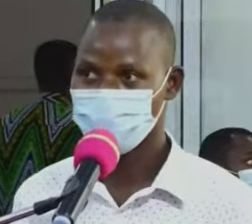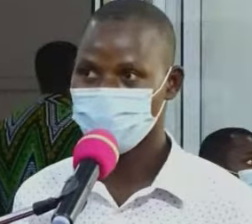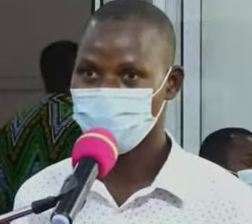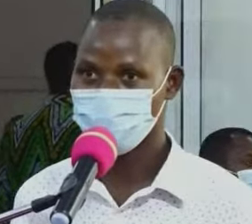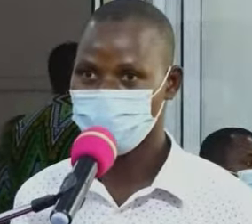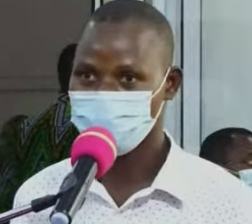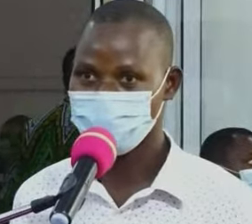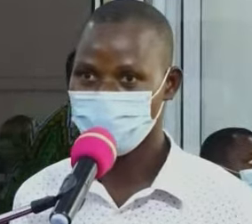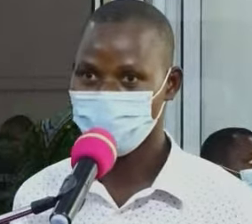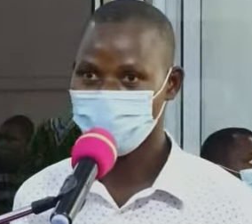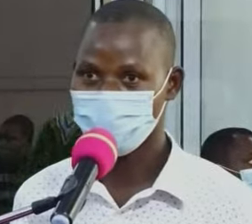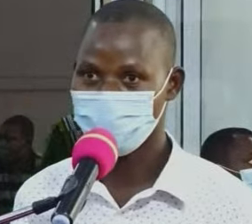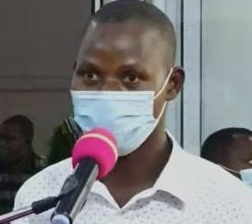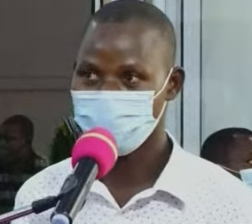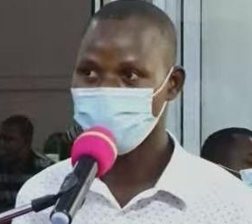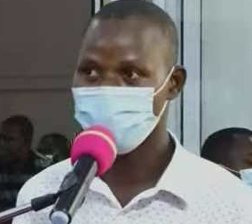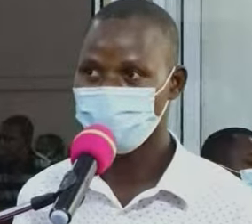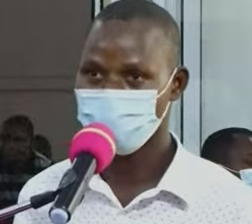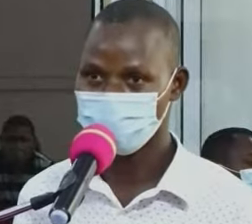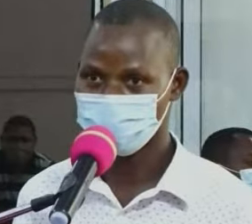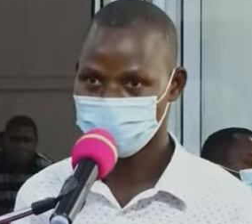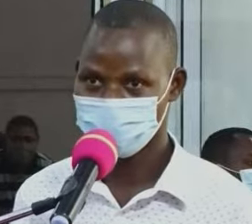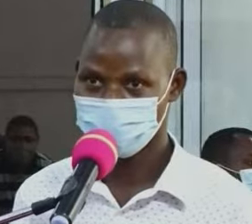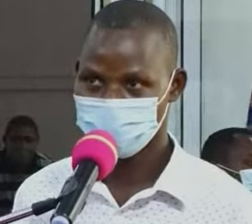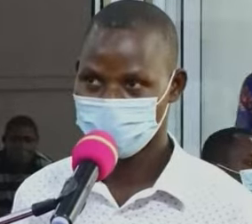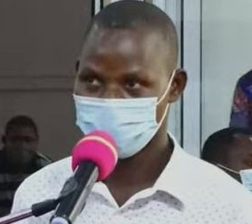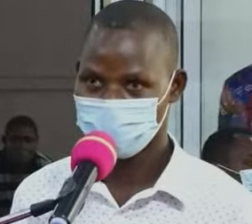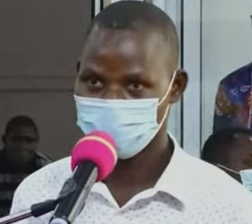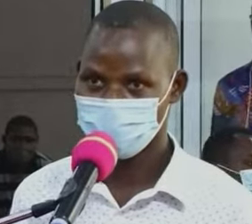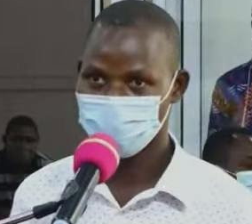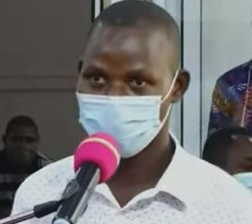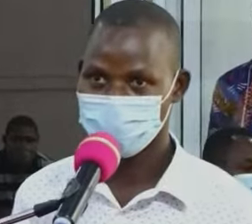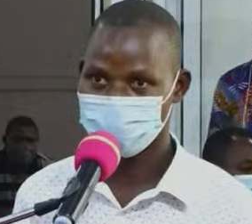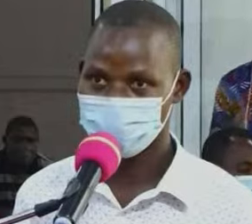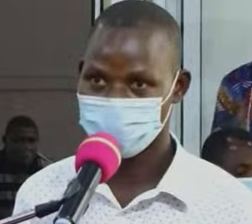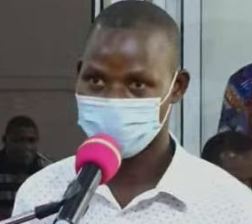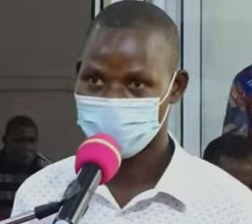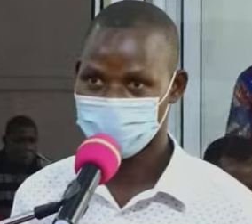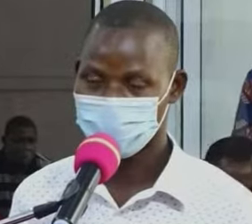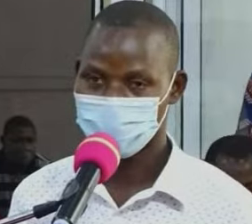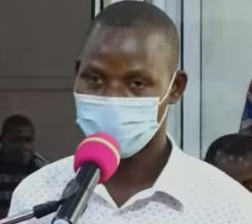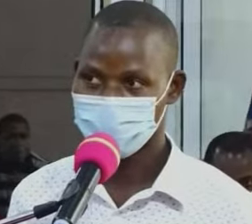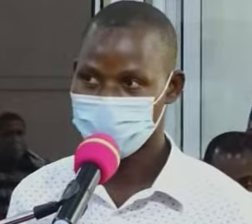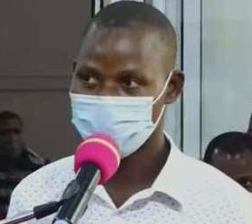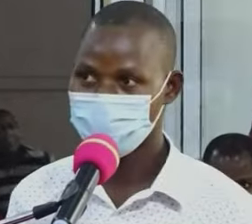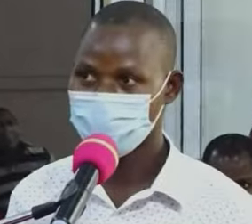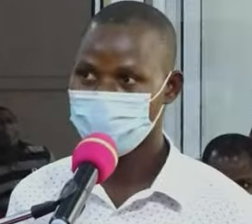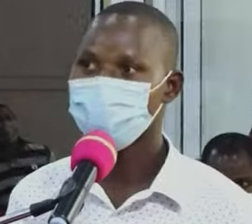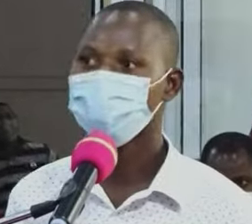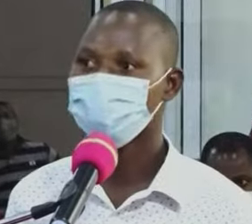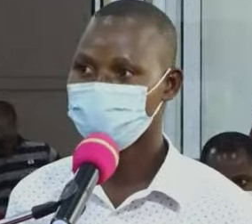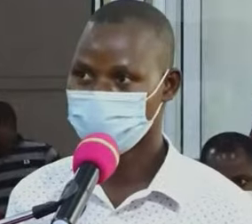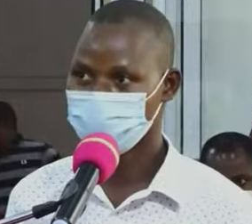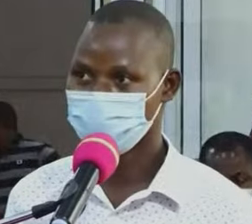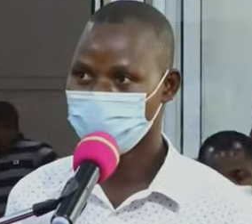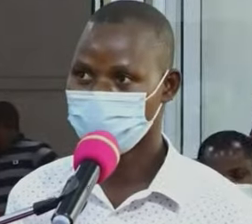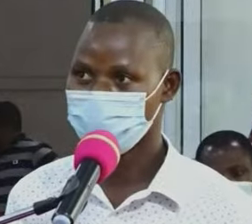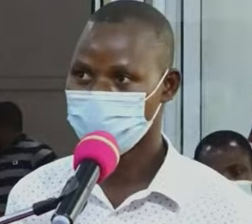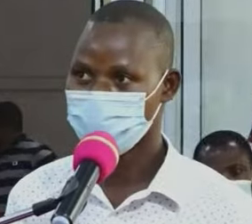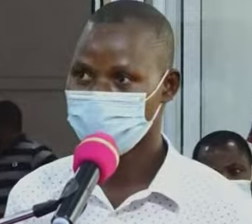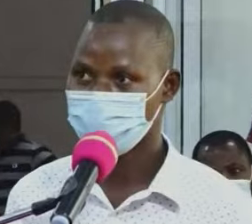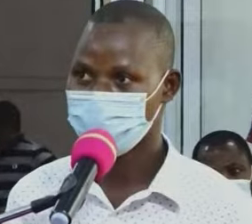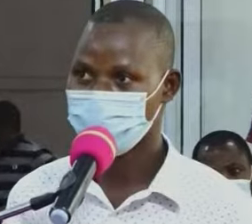to destroy some of the wooden boats during your presentation. No, they said they are looking for